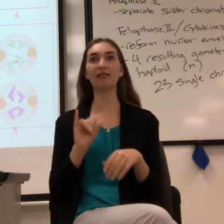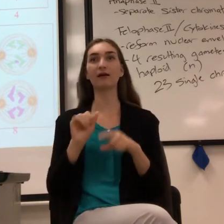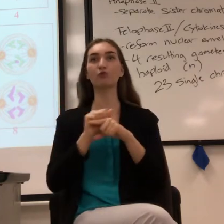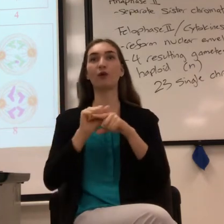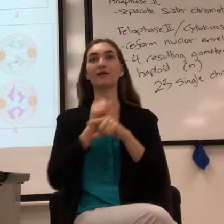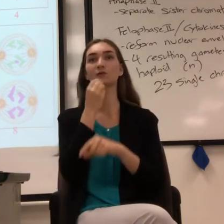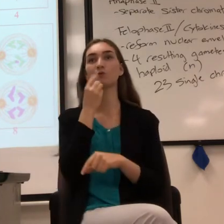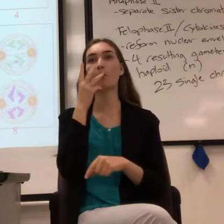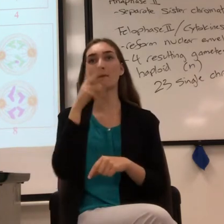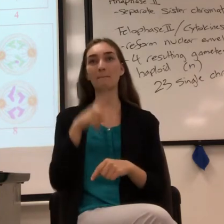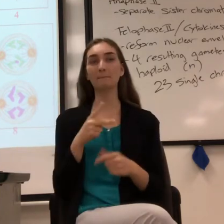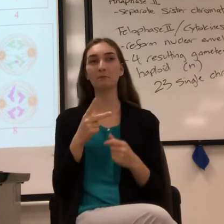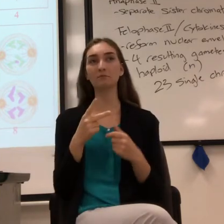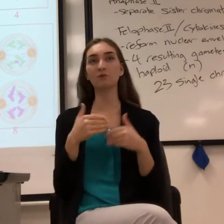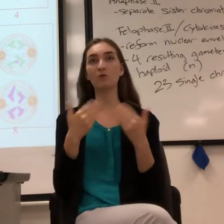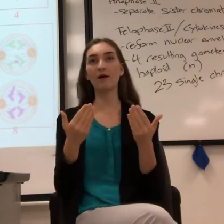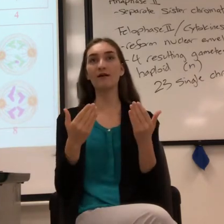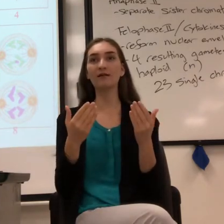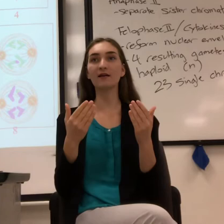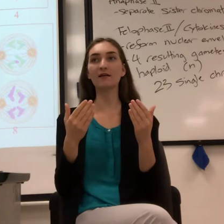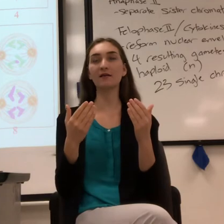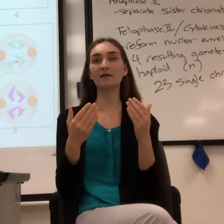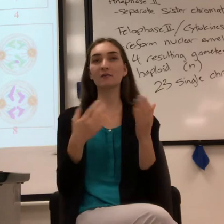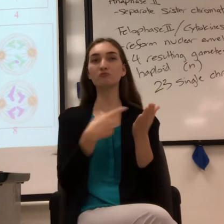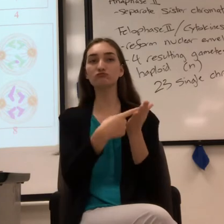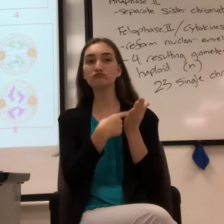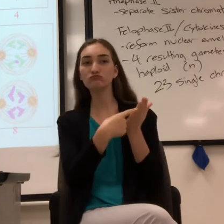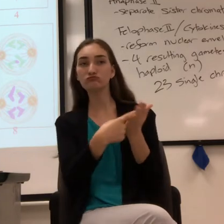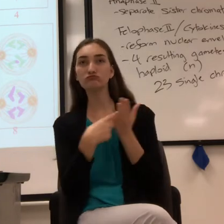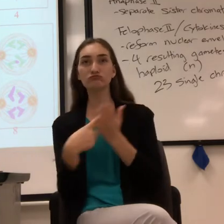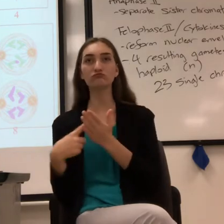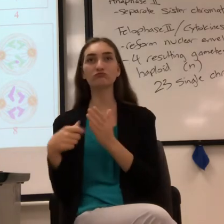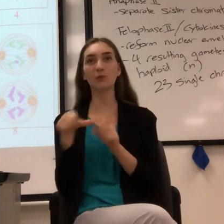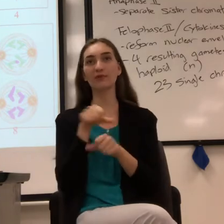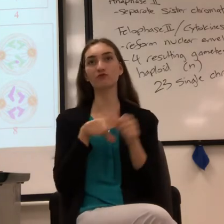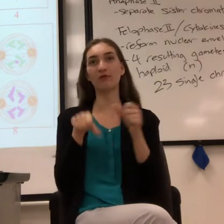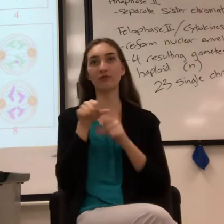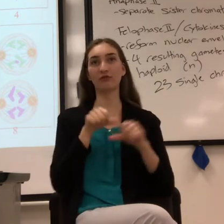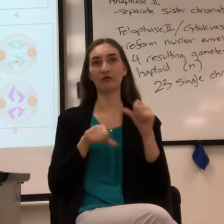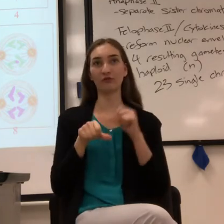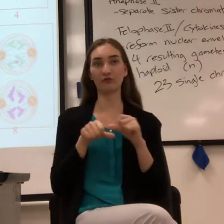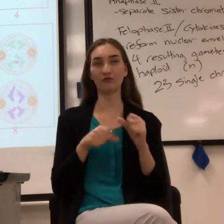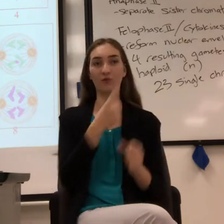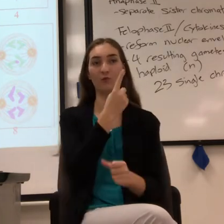talk amongst yourselves, and commit yourself to answer 1 to 8. I wanna see if you can get this now.